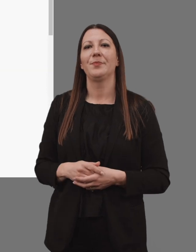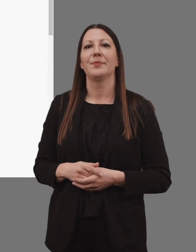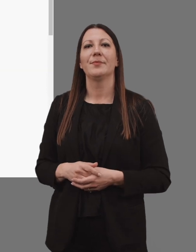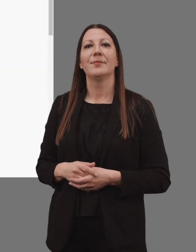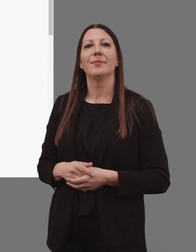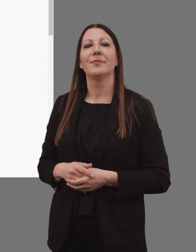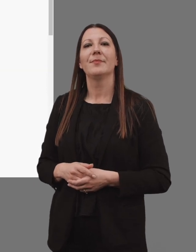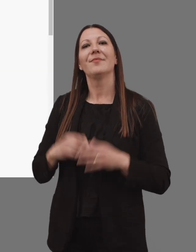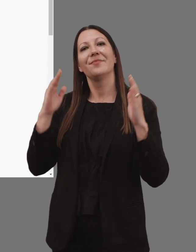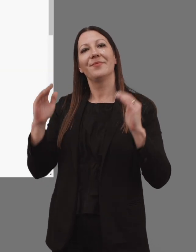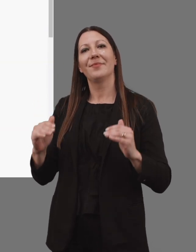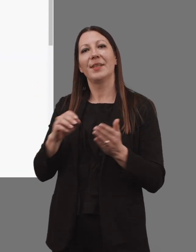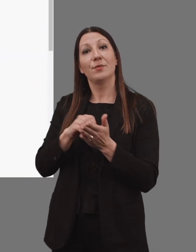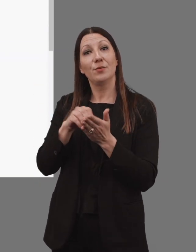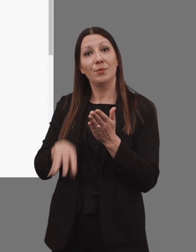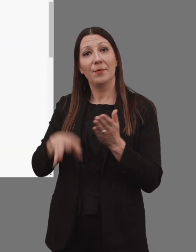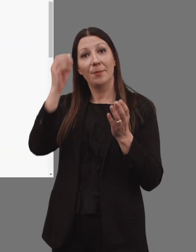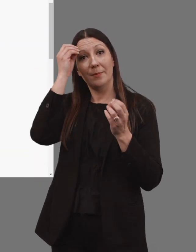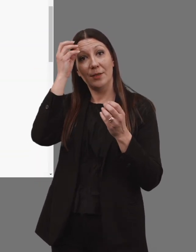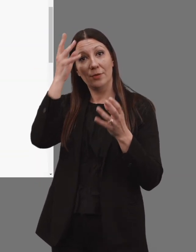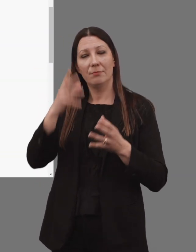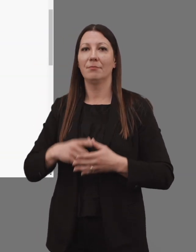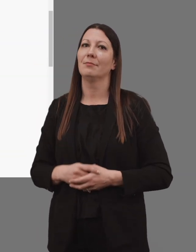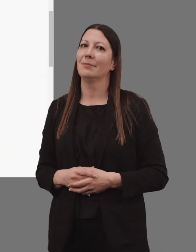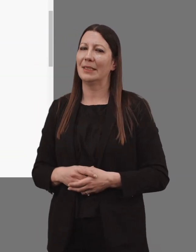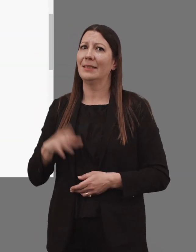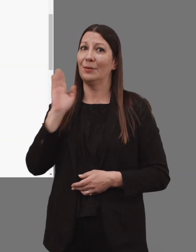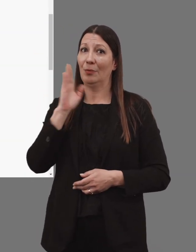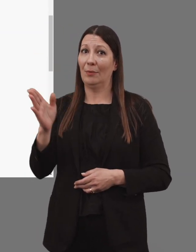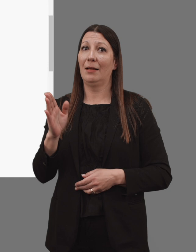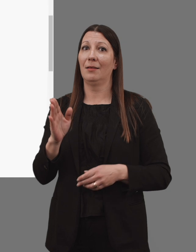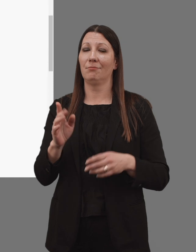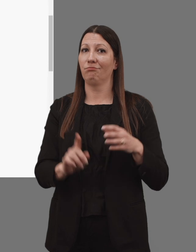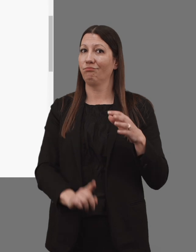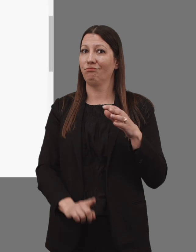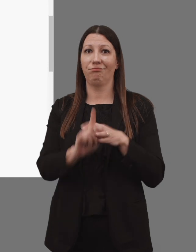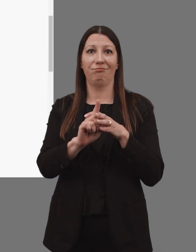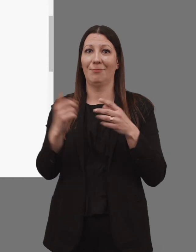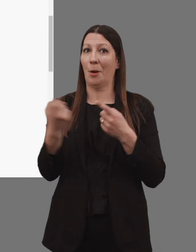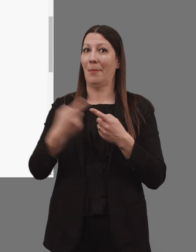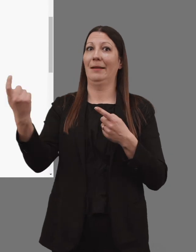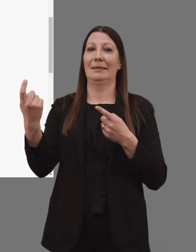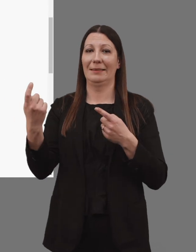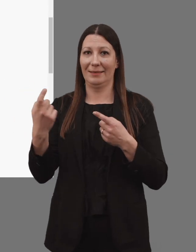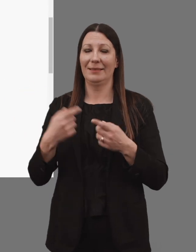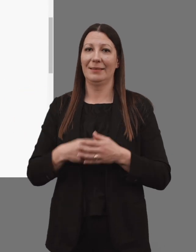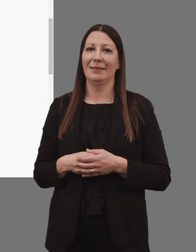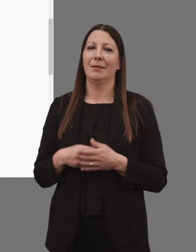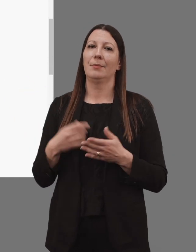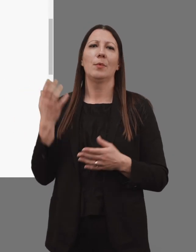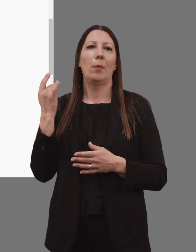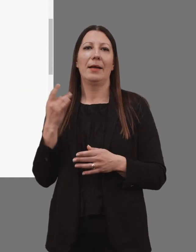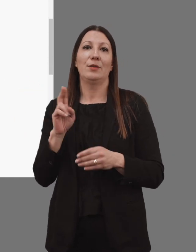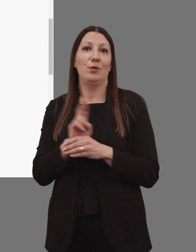through our student information. So much of this information will be automatically populated for you, as it will take into